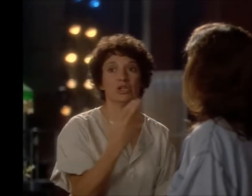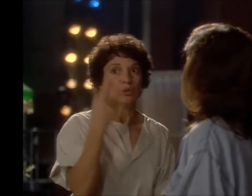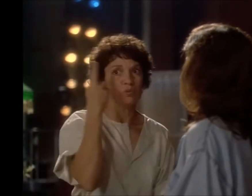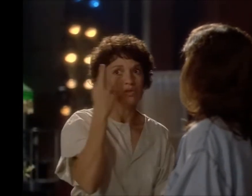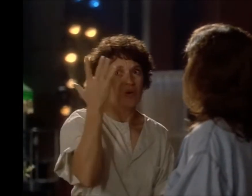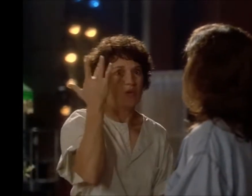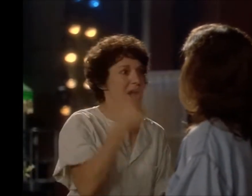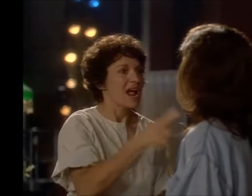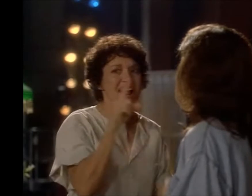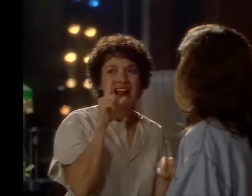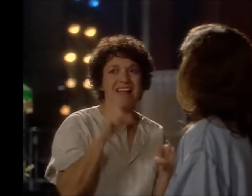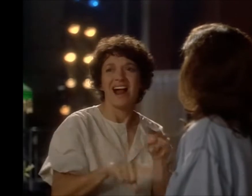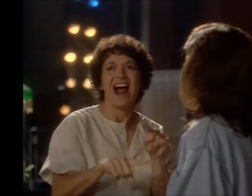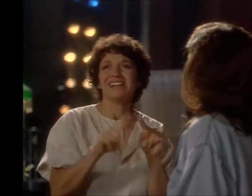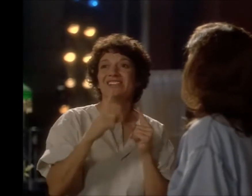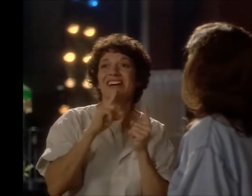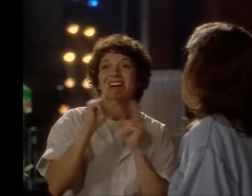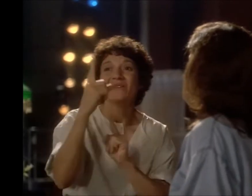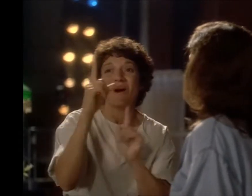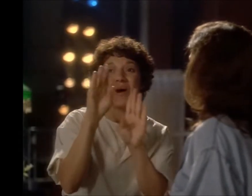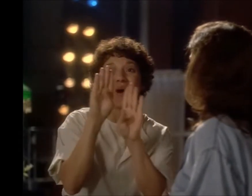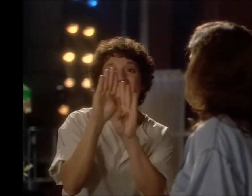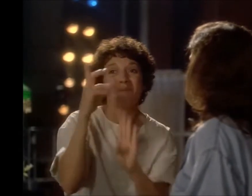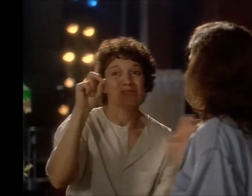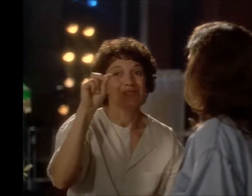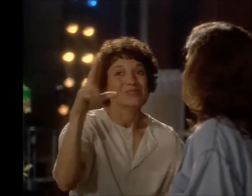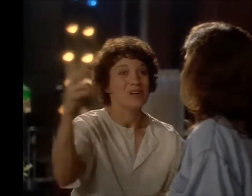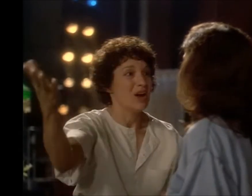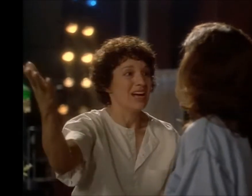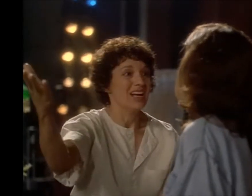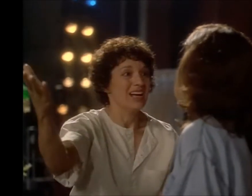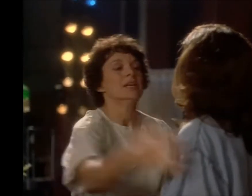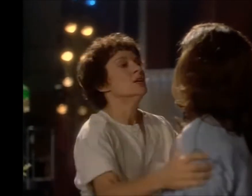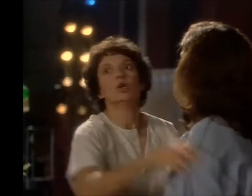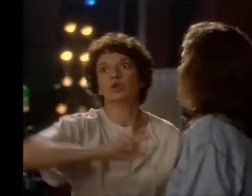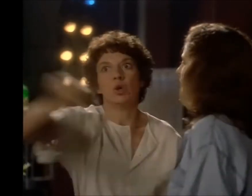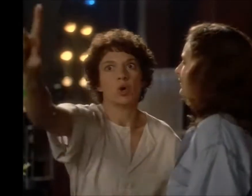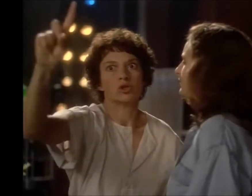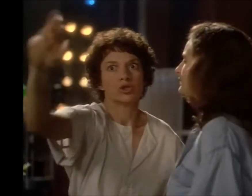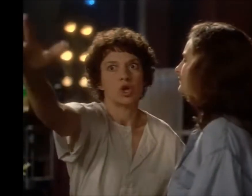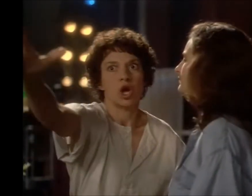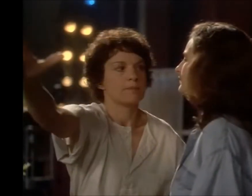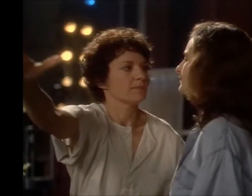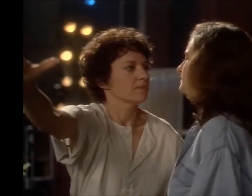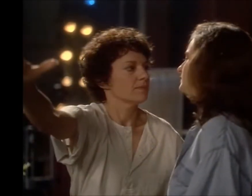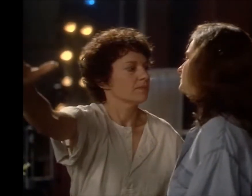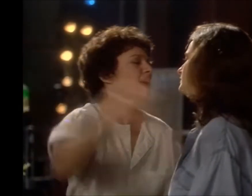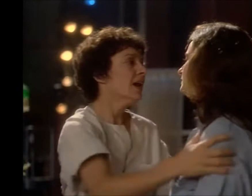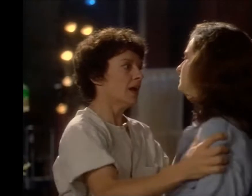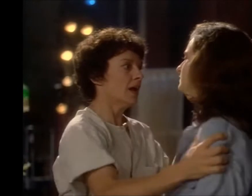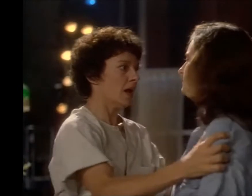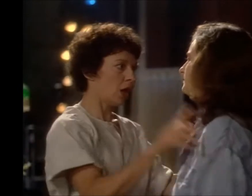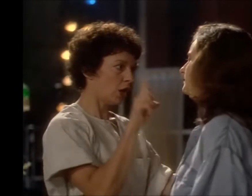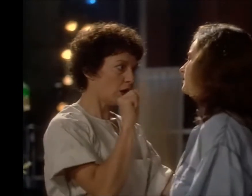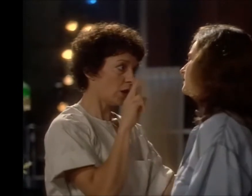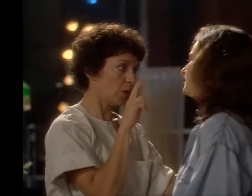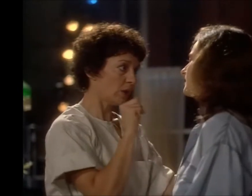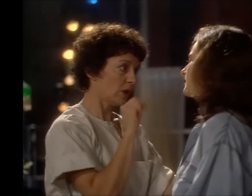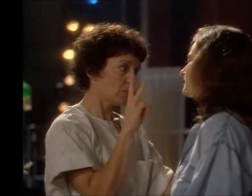one good reason why you should be afraid to open a door? You go to that door. Laura